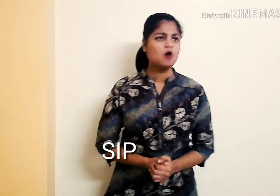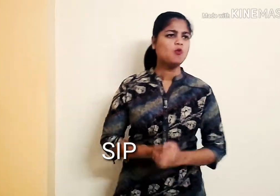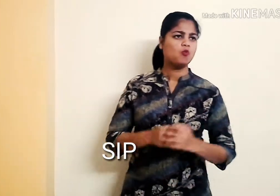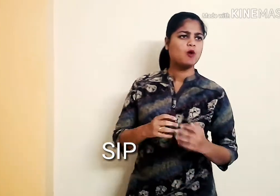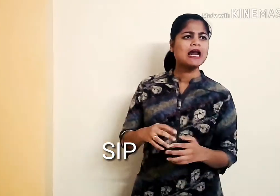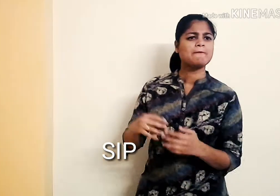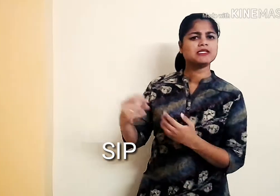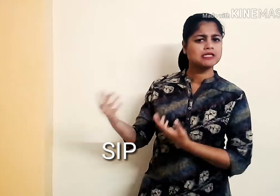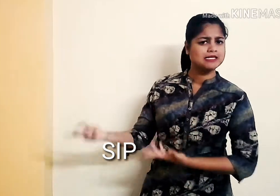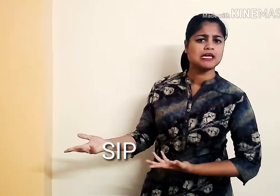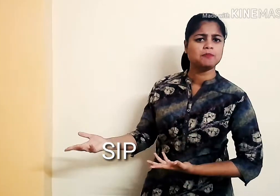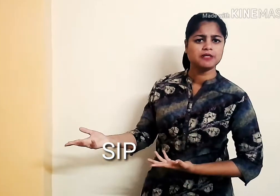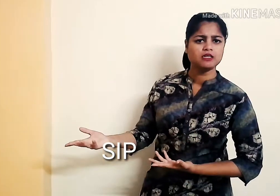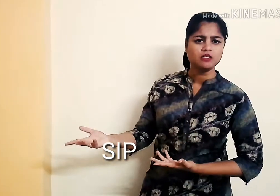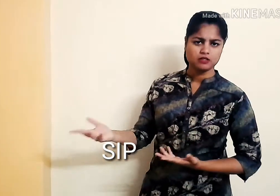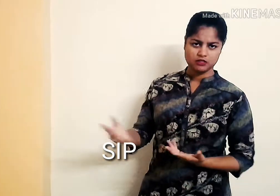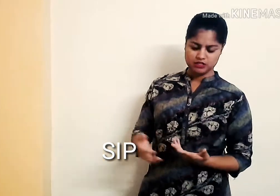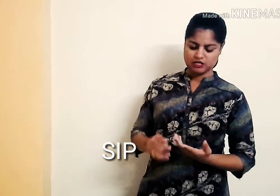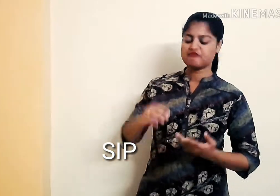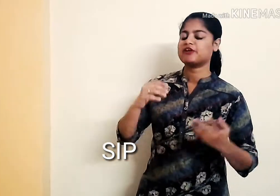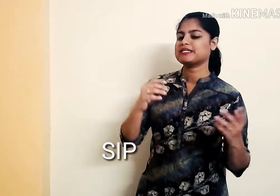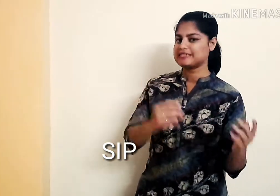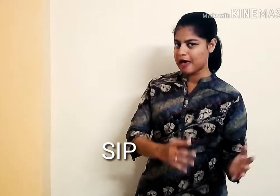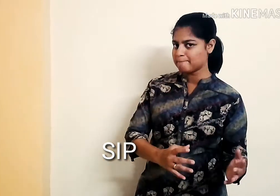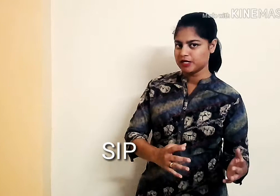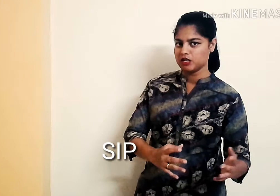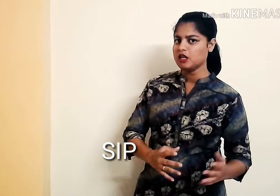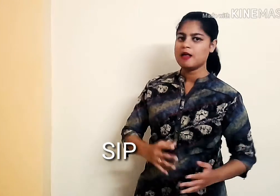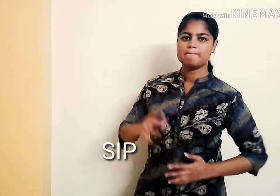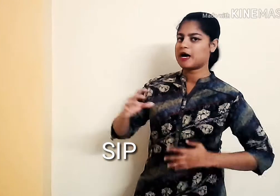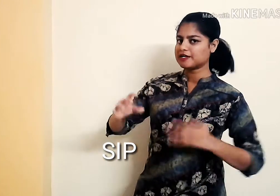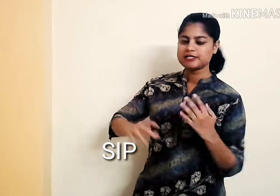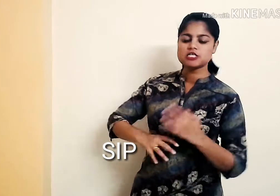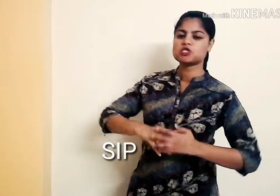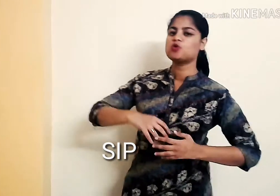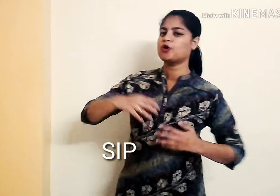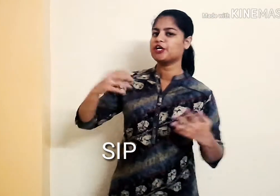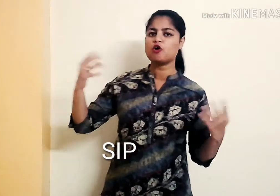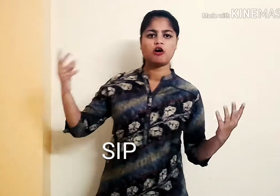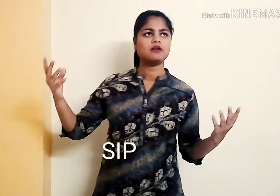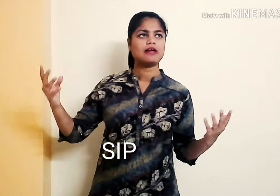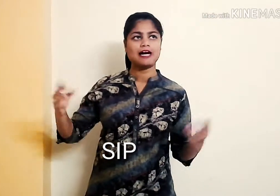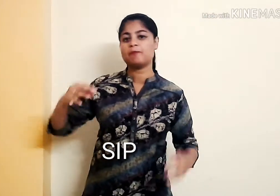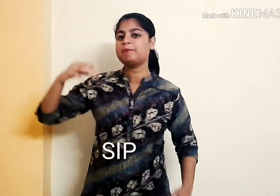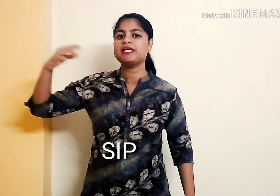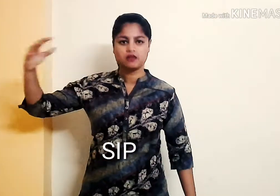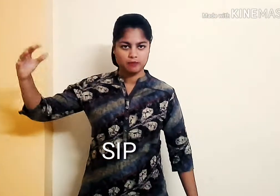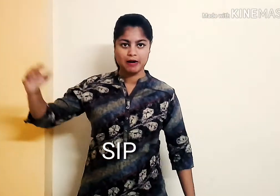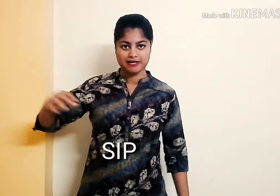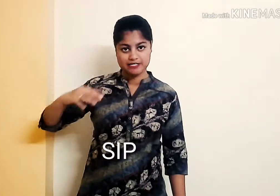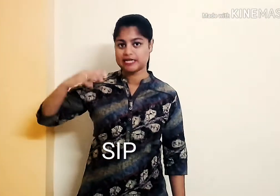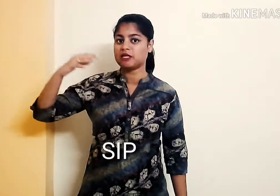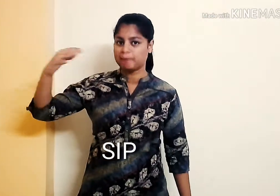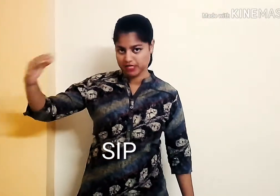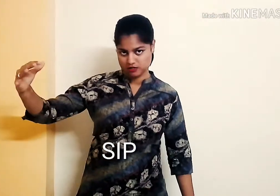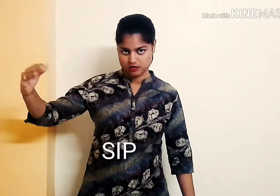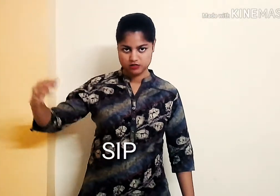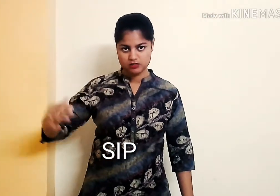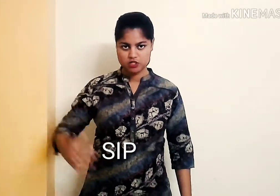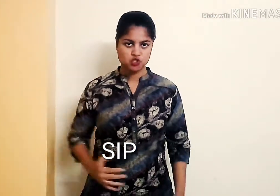Now, what happens in SIP? If, for example, market is going on at a peak, market is at the peak. So